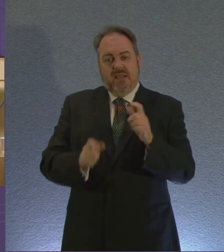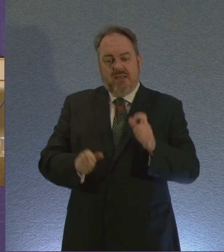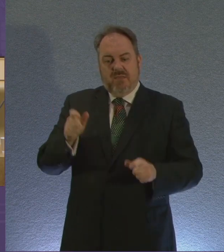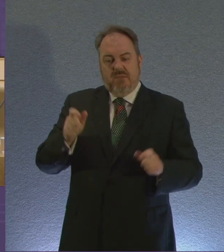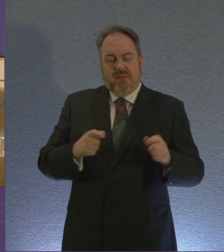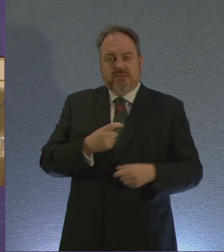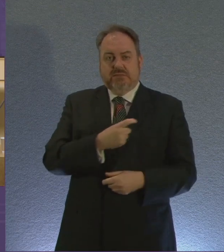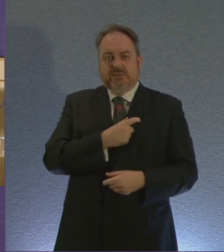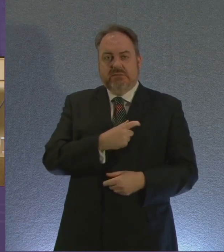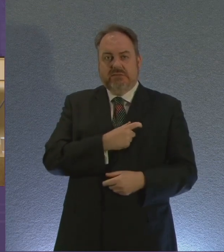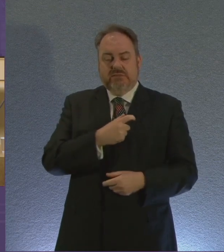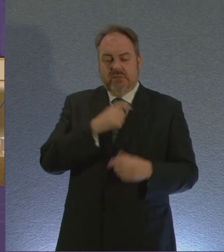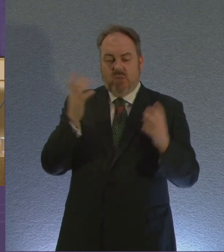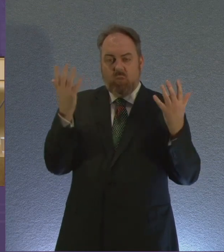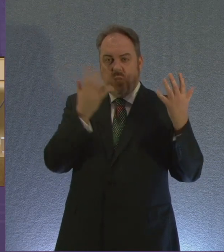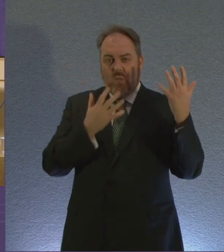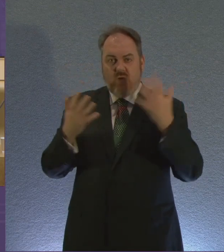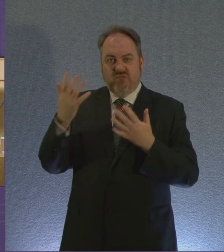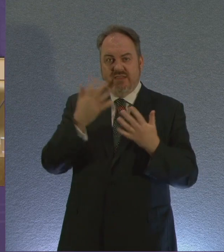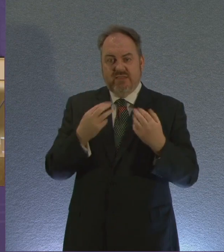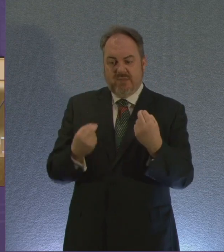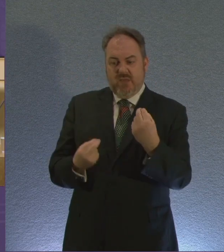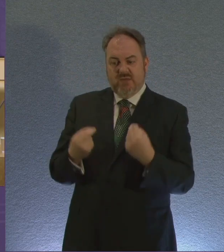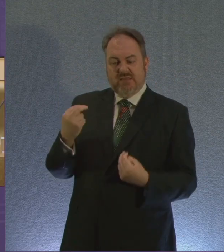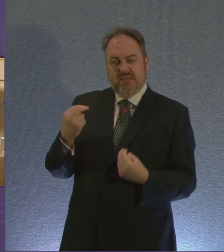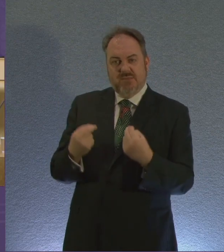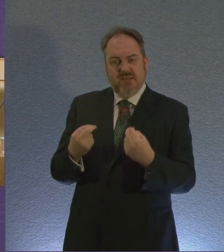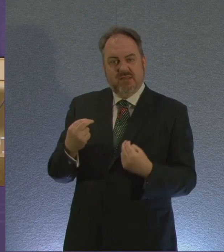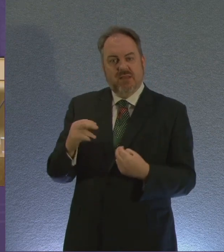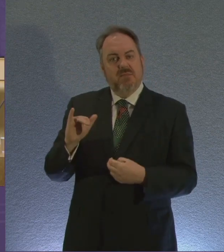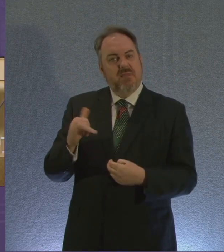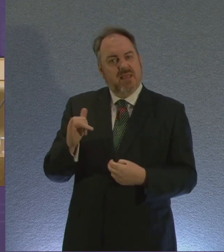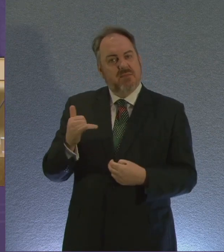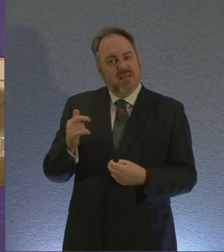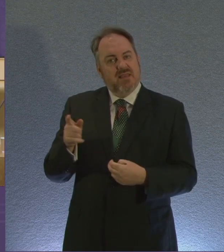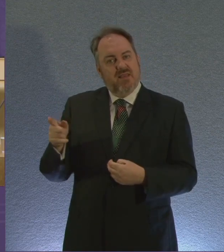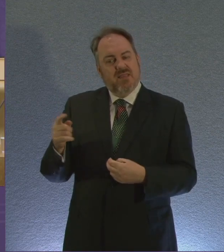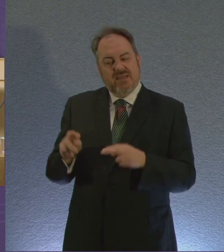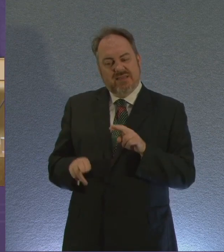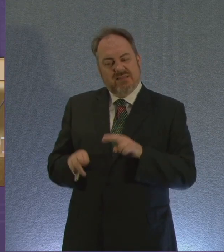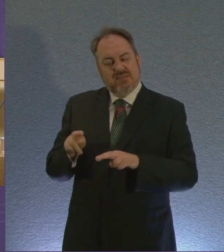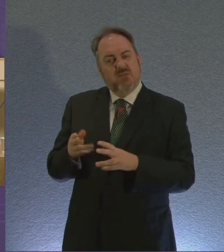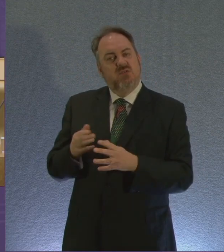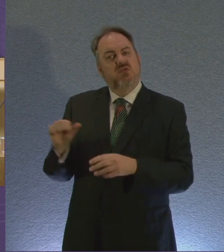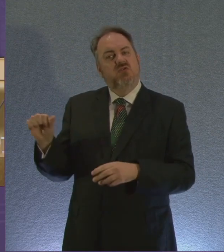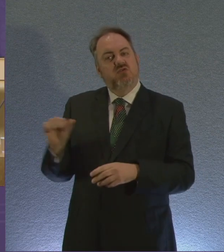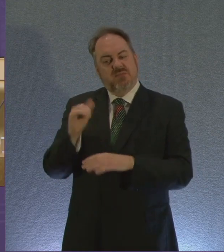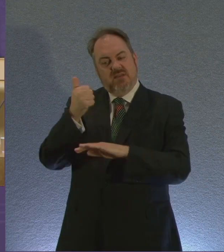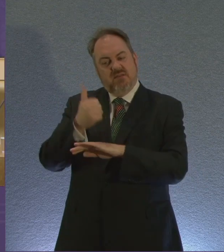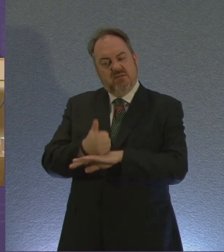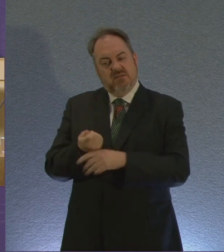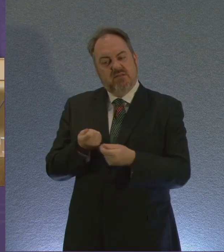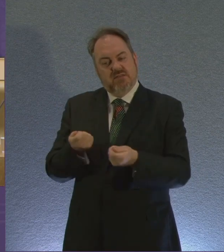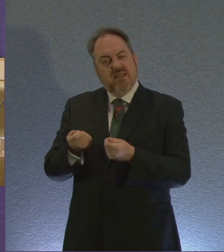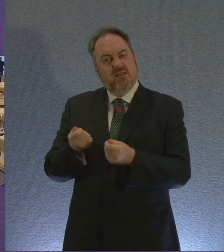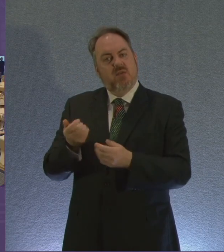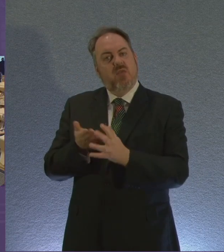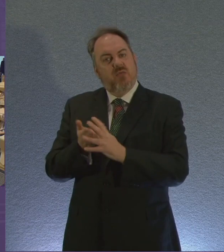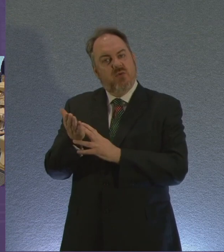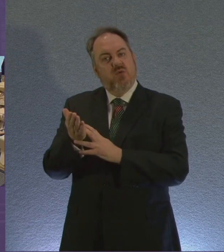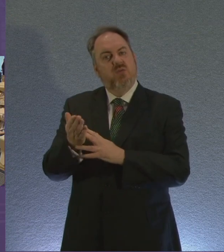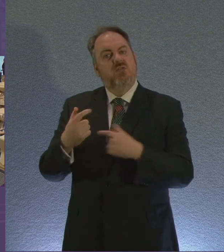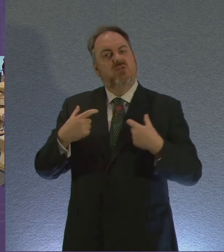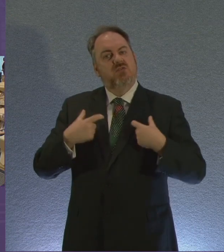new Scottish system is put in place and reassessments can be led by Social Security Scotland, who will have a very different way of working.